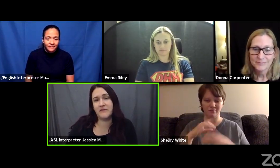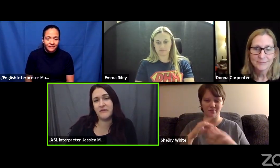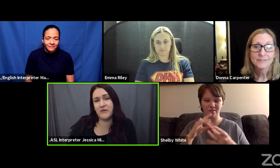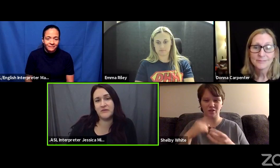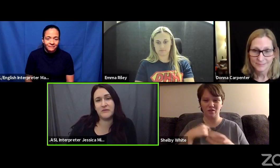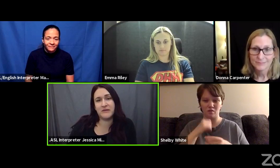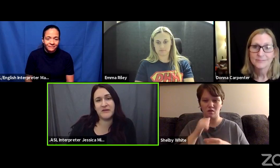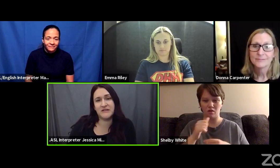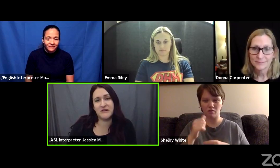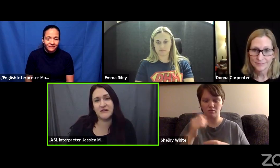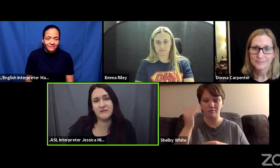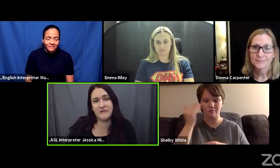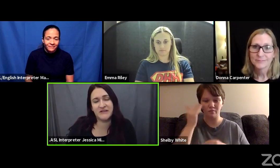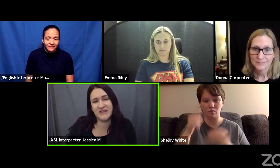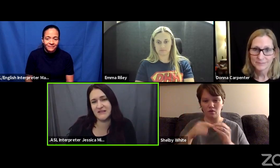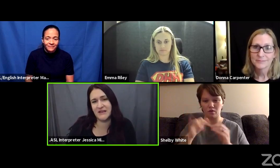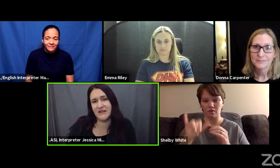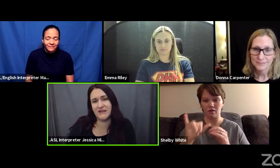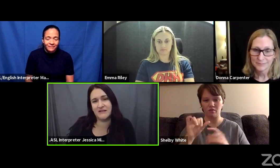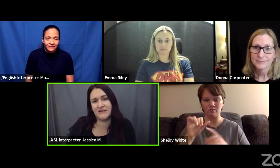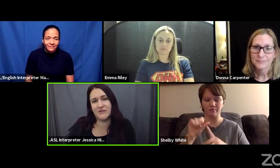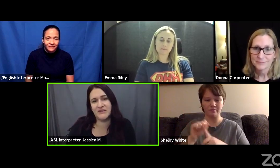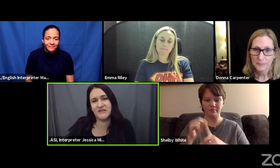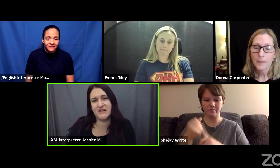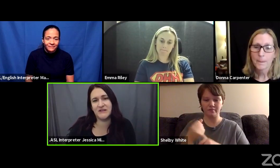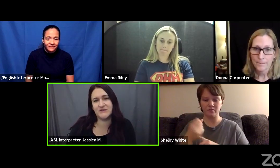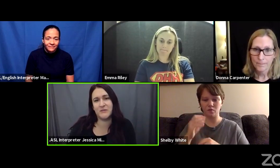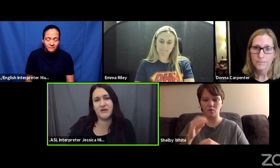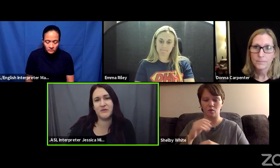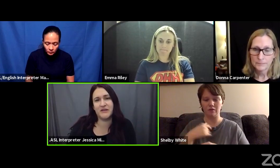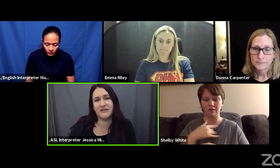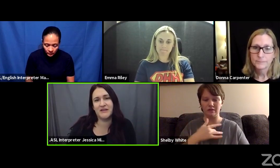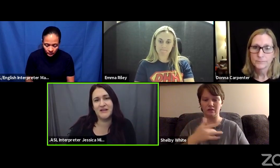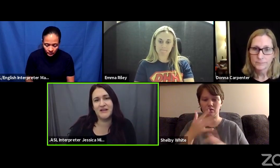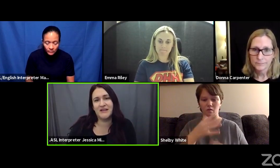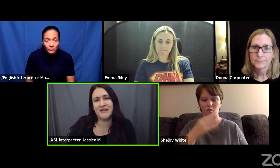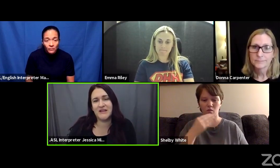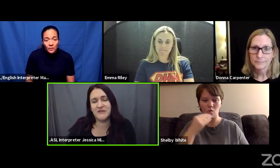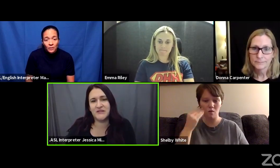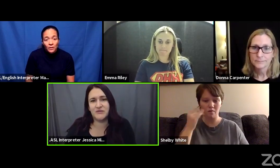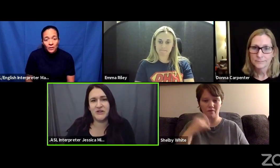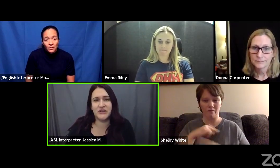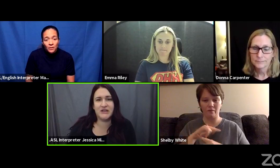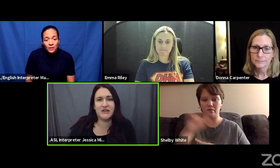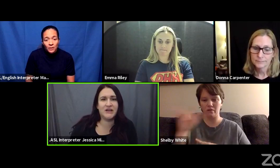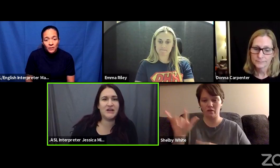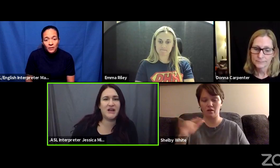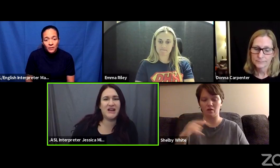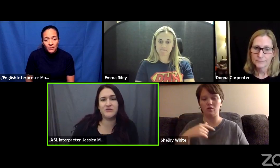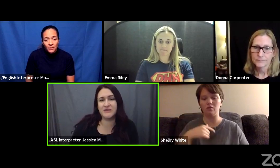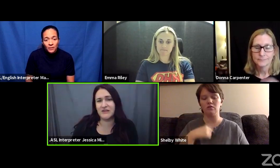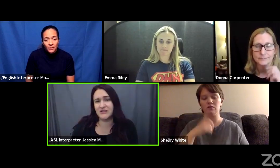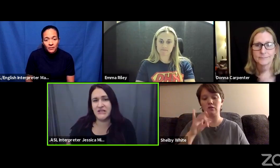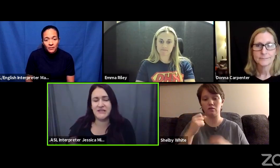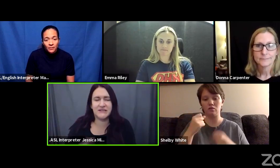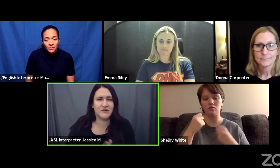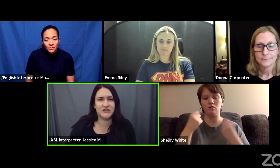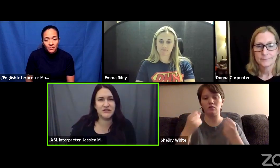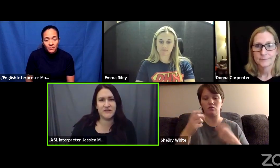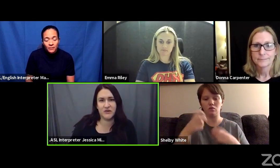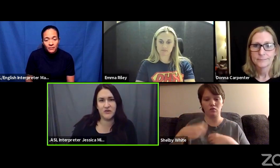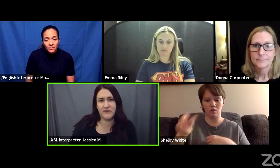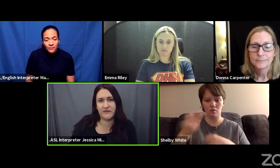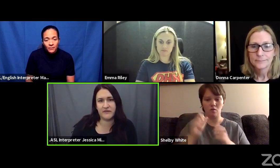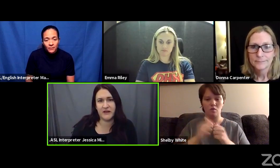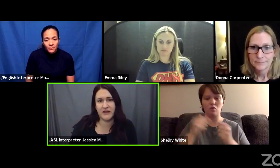I've never flown with my dog because, like I said, I'm just not as familiar with that type of situation, and I don't think that she is. And so I